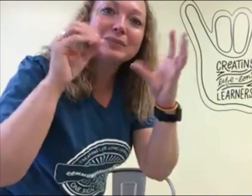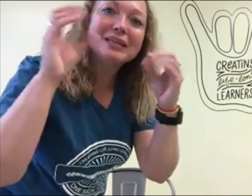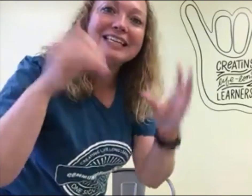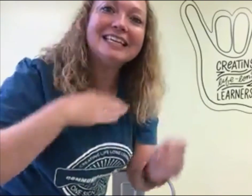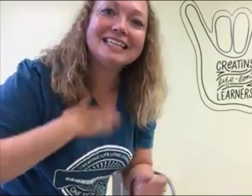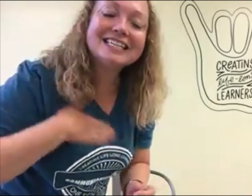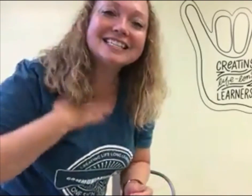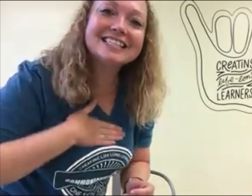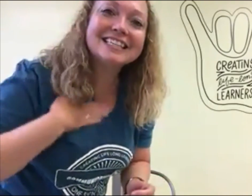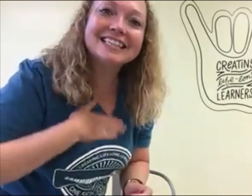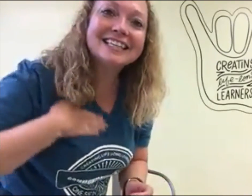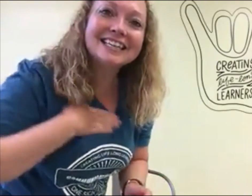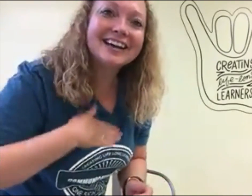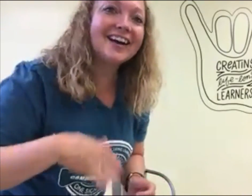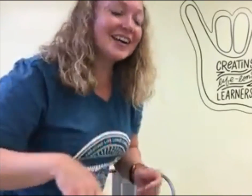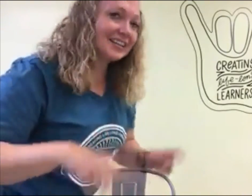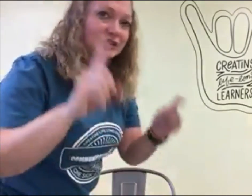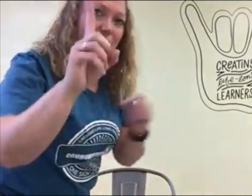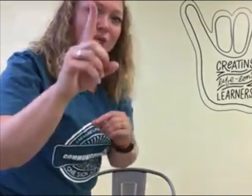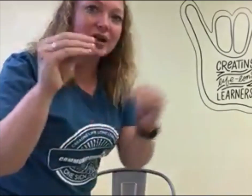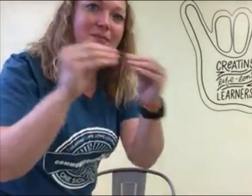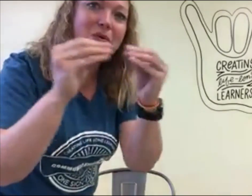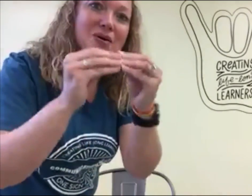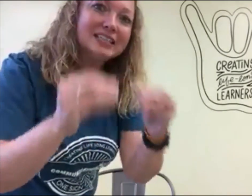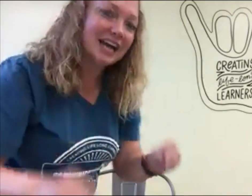please. All right, let's do it one more time. Here we go.